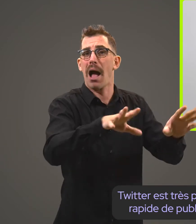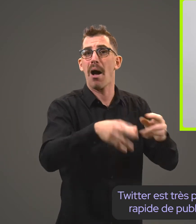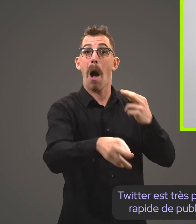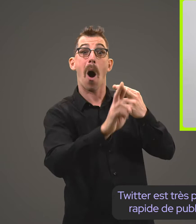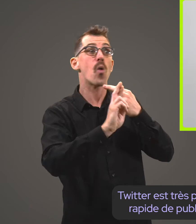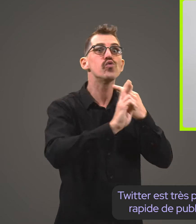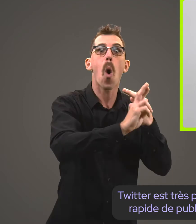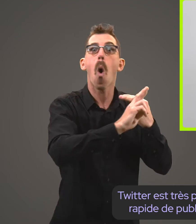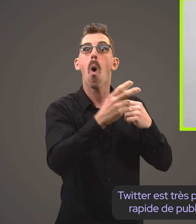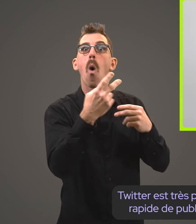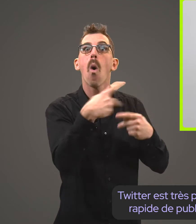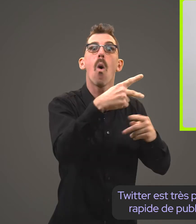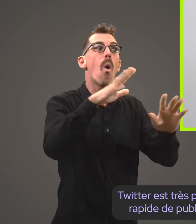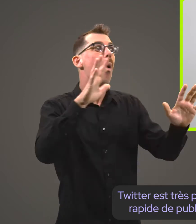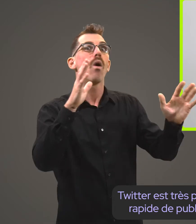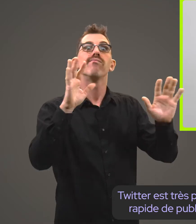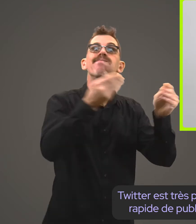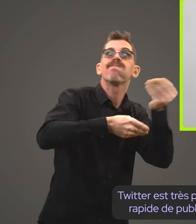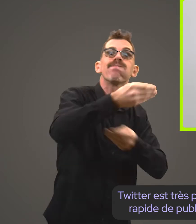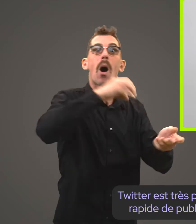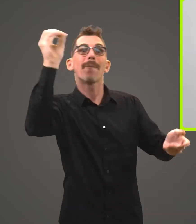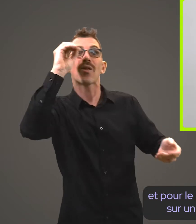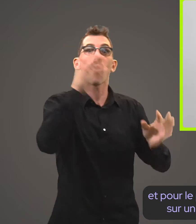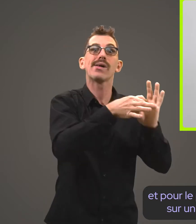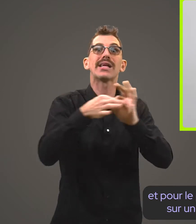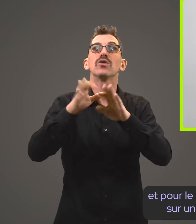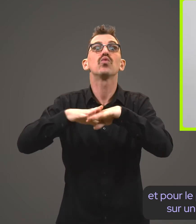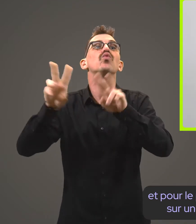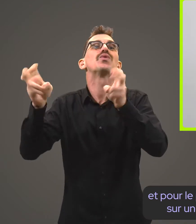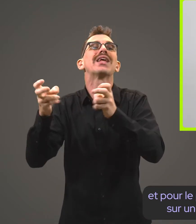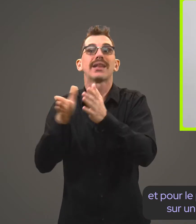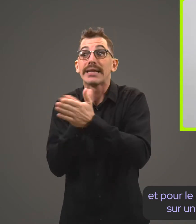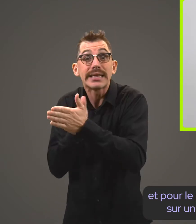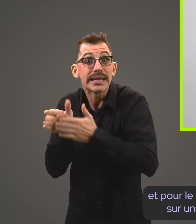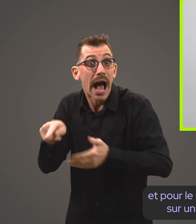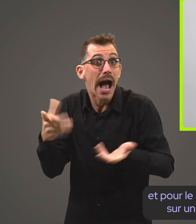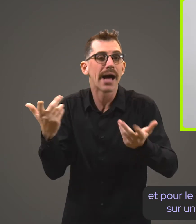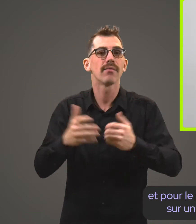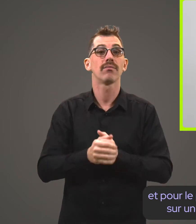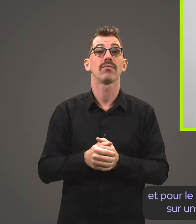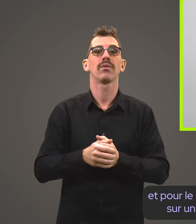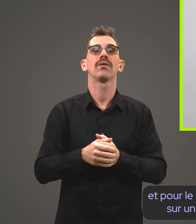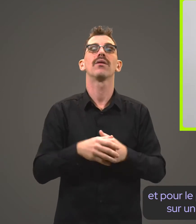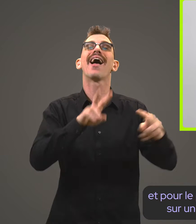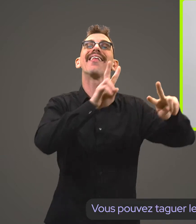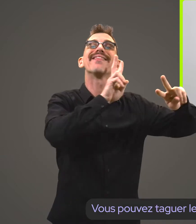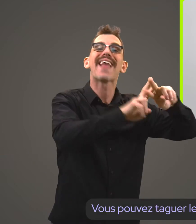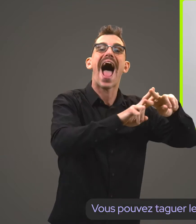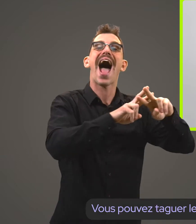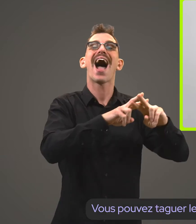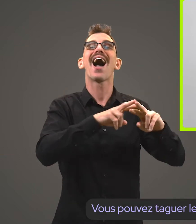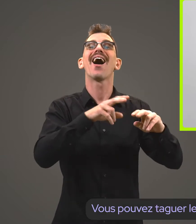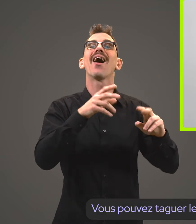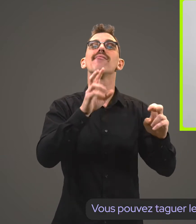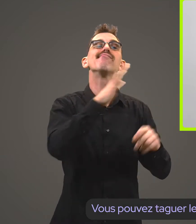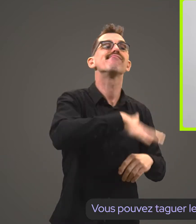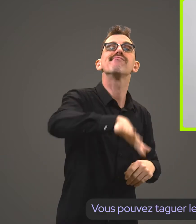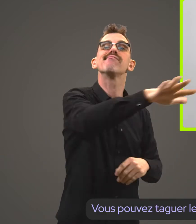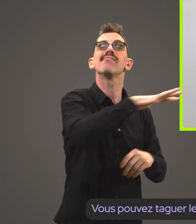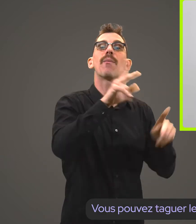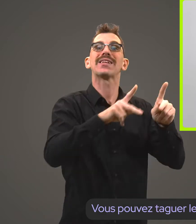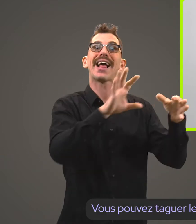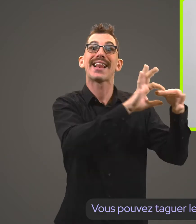quick dissemination of publications and findings, and for sharing opinions on a topic of interest. You can tag